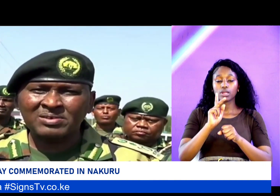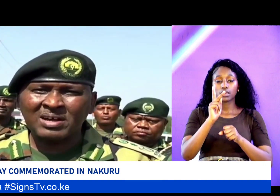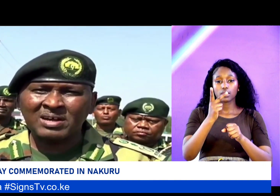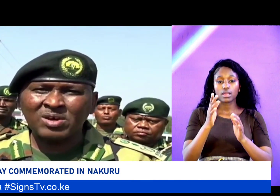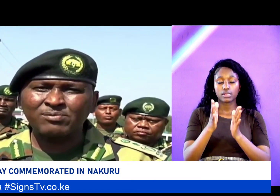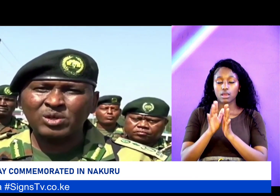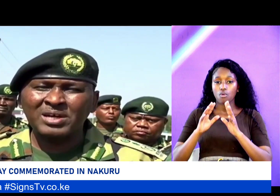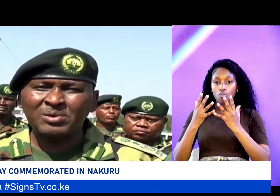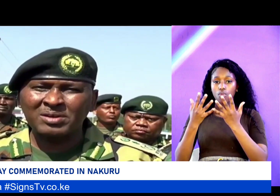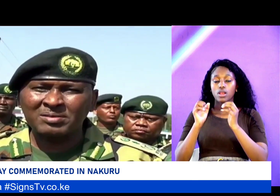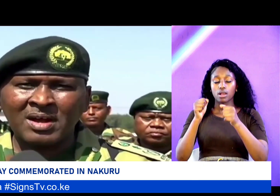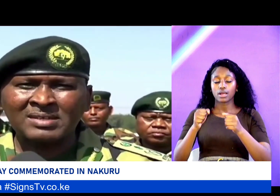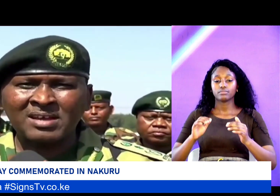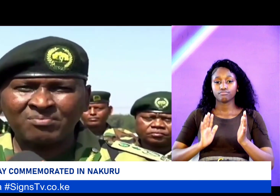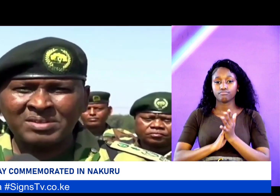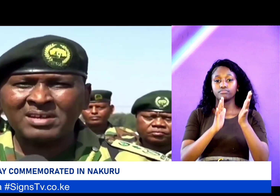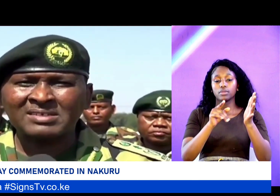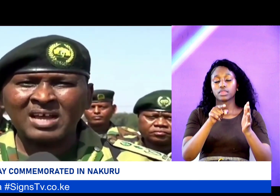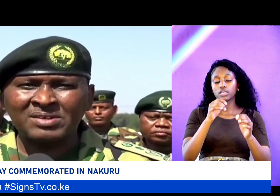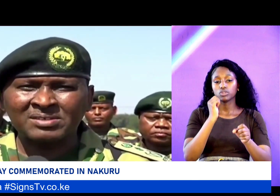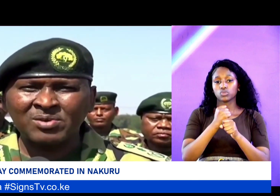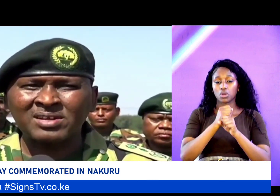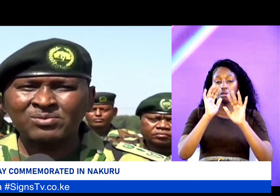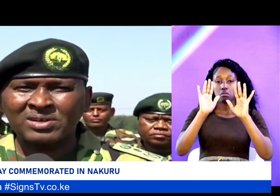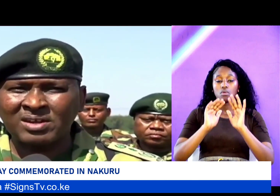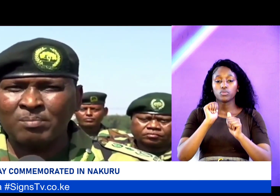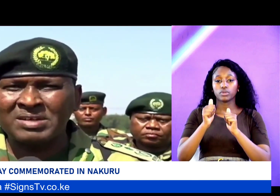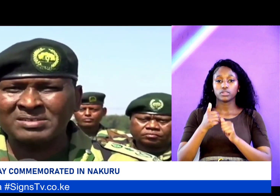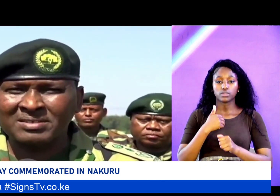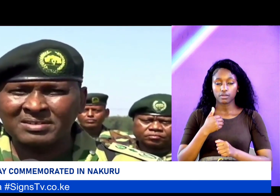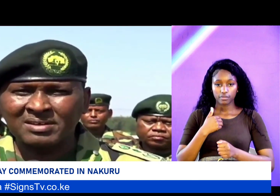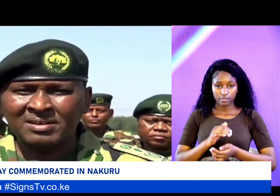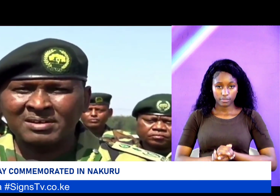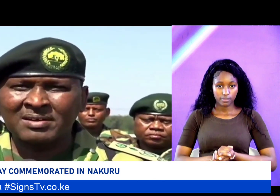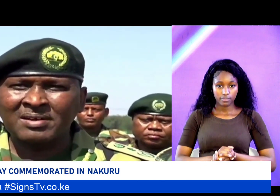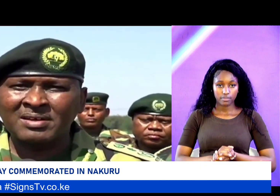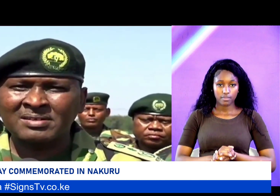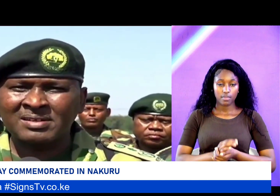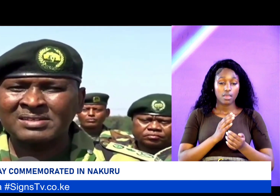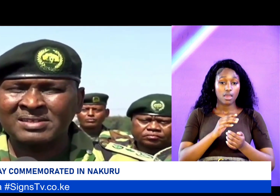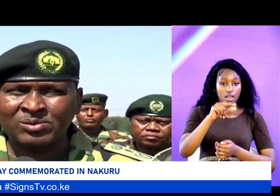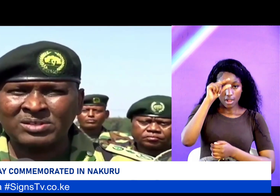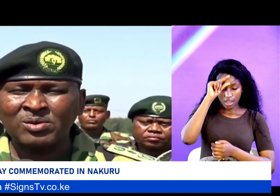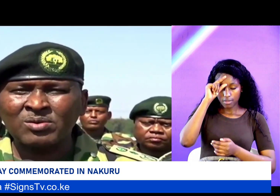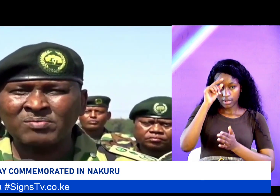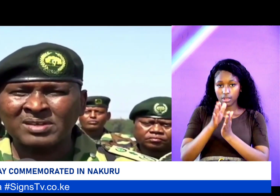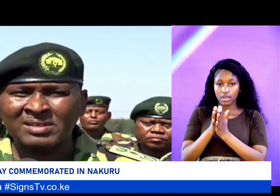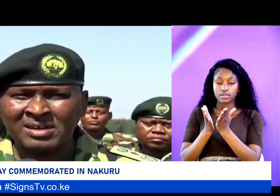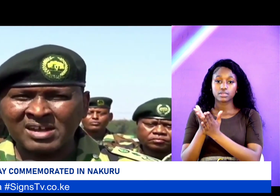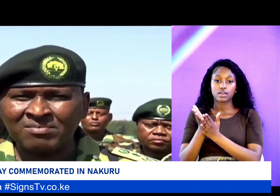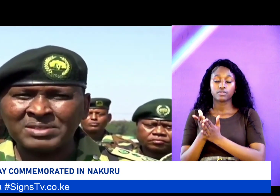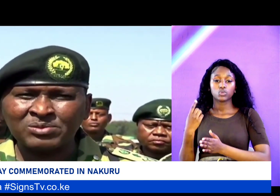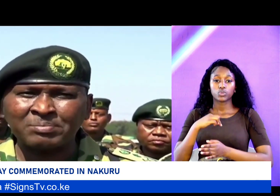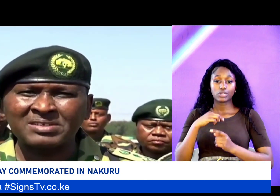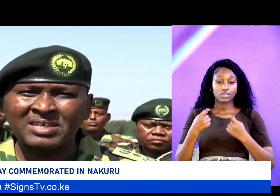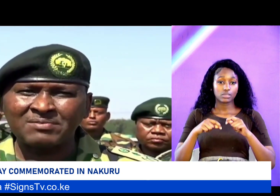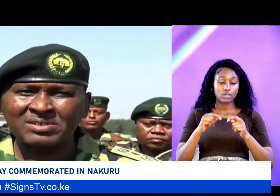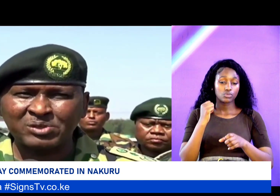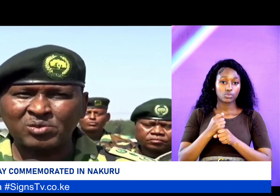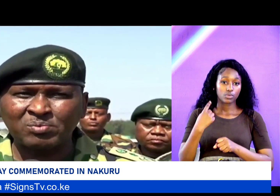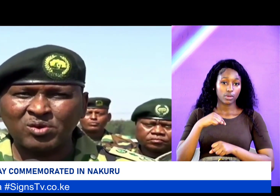world to celebrate the wonderful job they are doing. As government and as service, we are trying our best. 2 years ago,